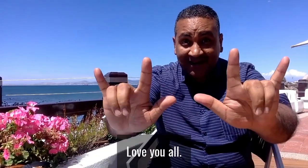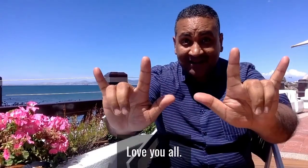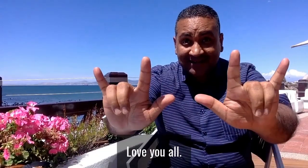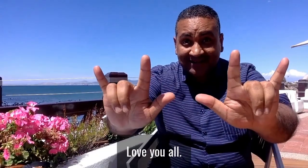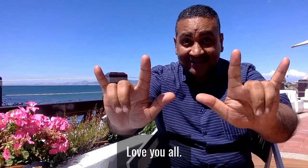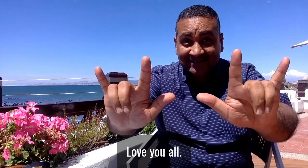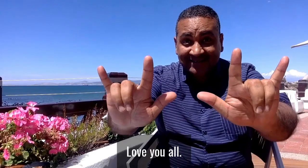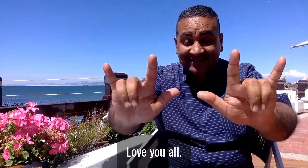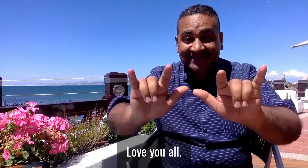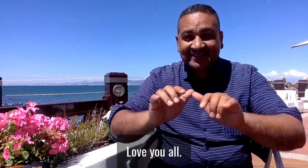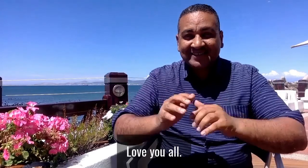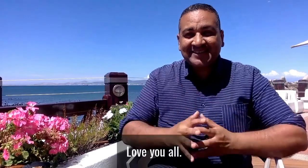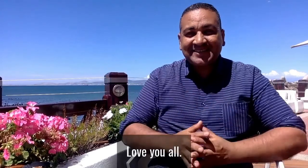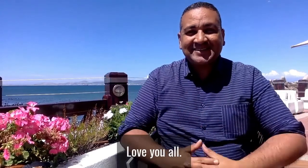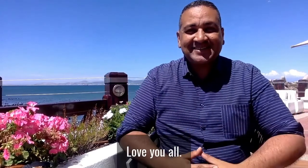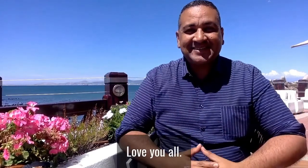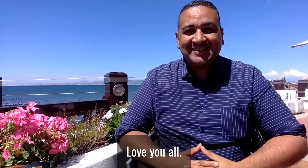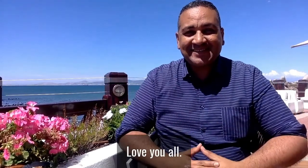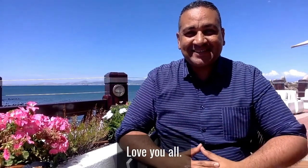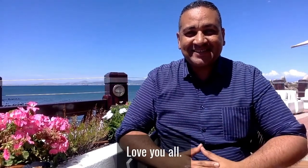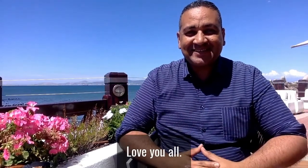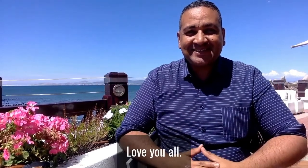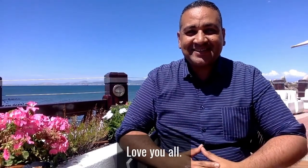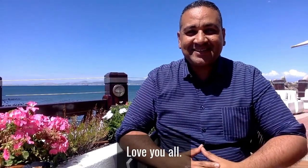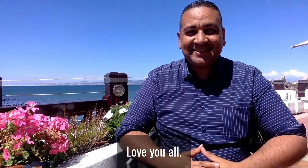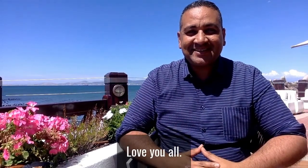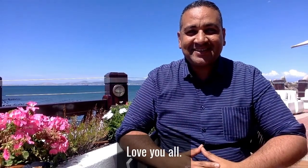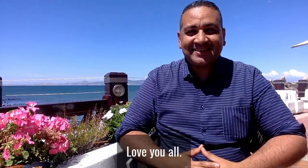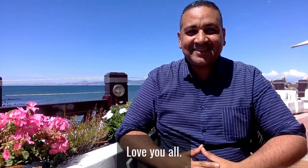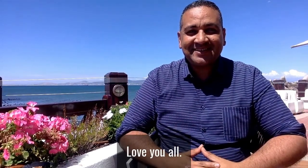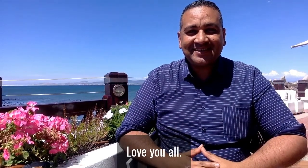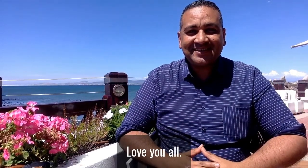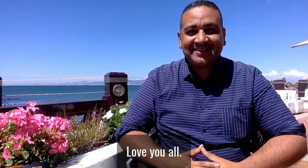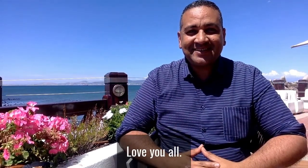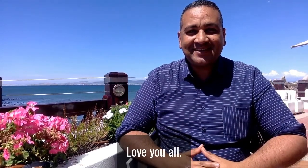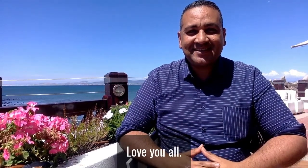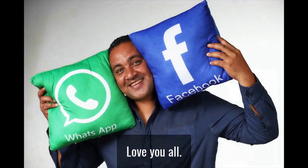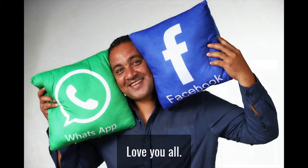to enhance one's life skills and education. Thank you for watching. Love you all.